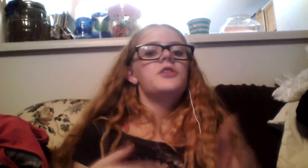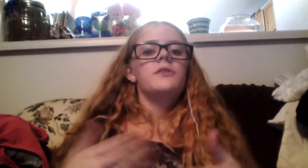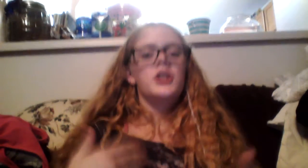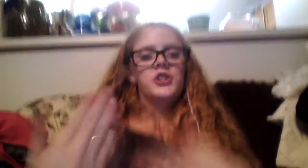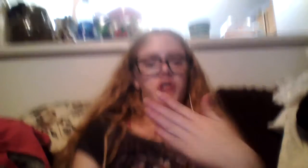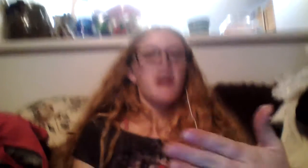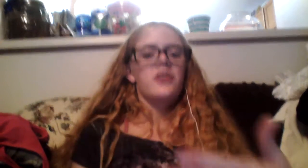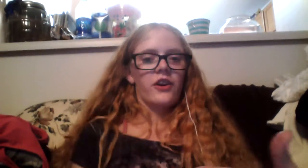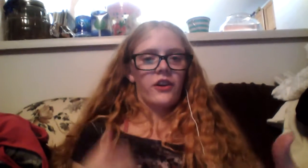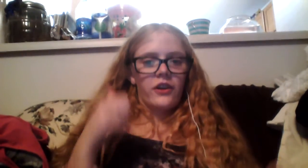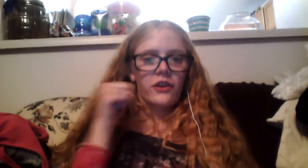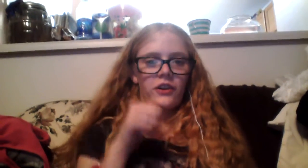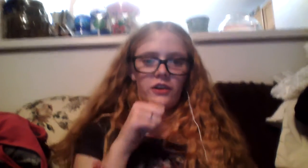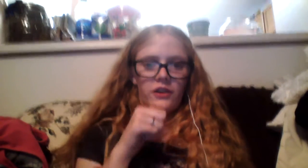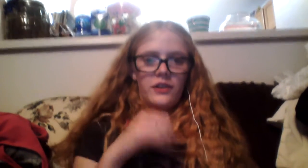The gender girl.